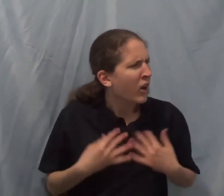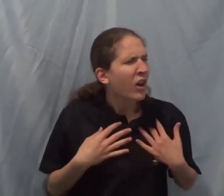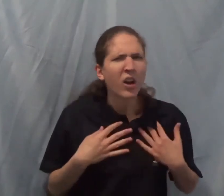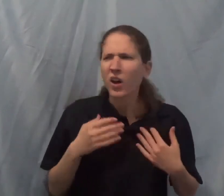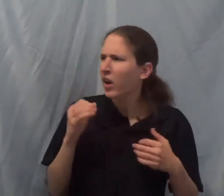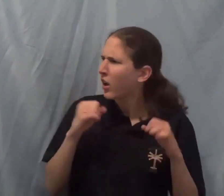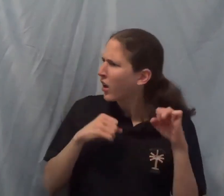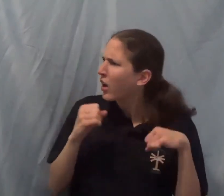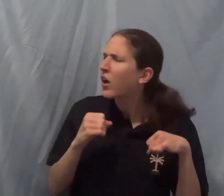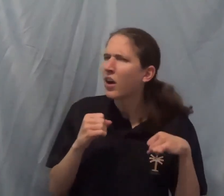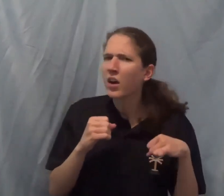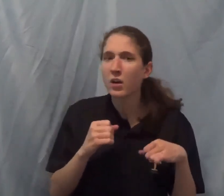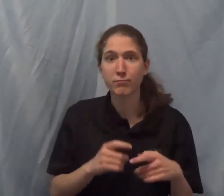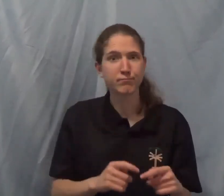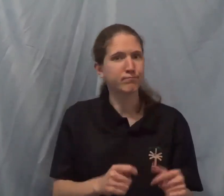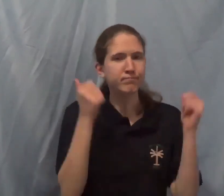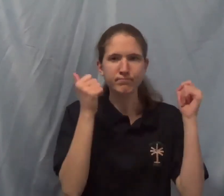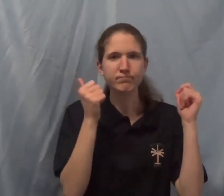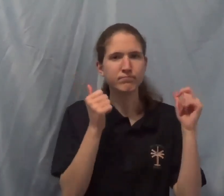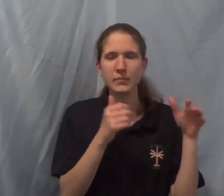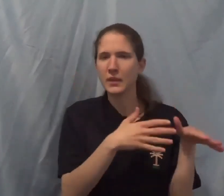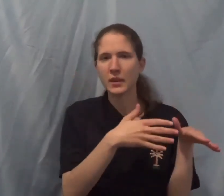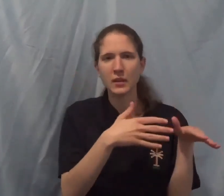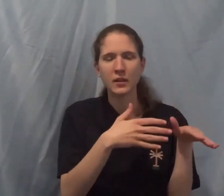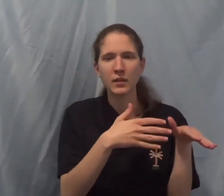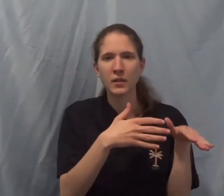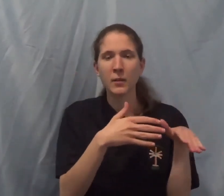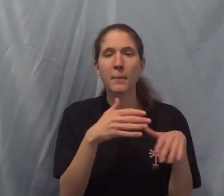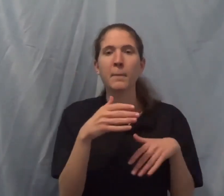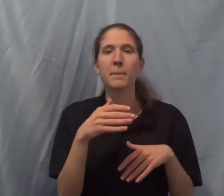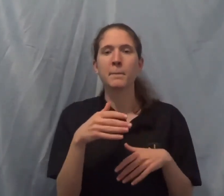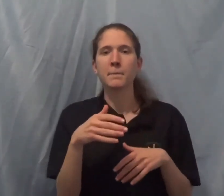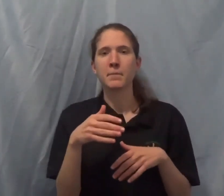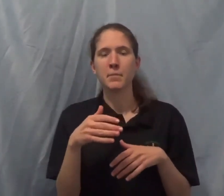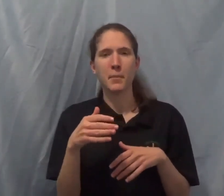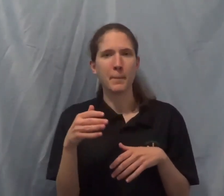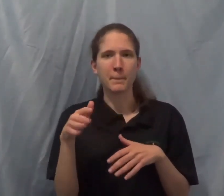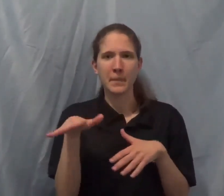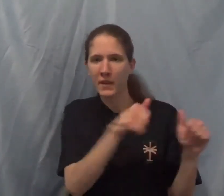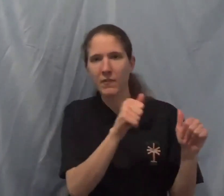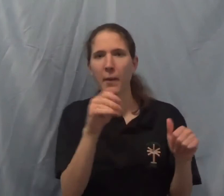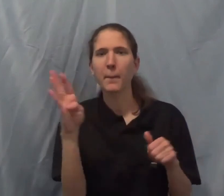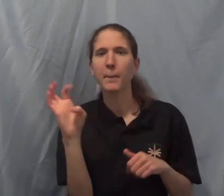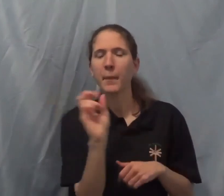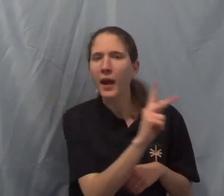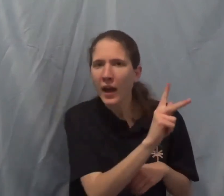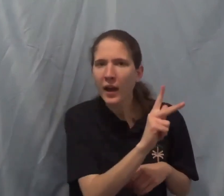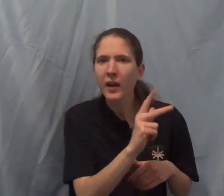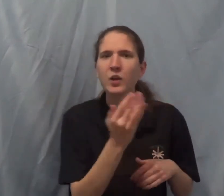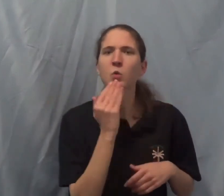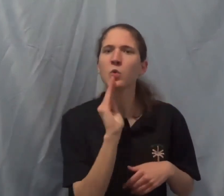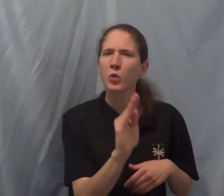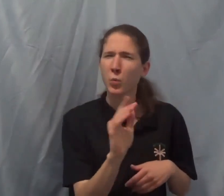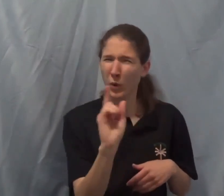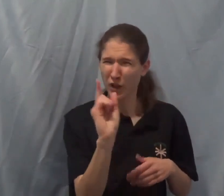of scandal, and announced the resurrection. And that's what we need to do. How do I announce that resurrection? Well, there's many ways to look at this. How